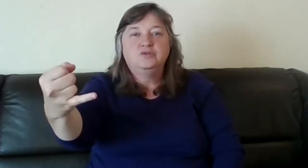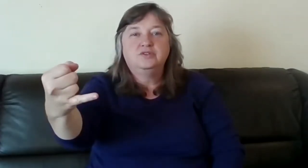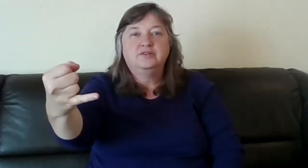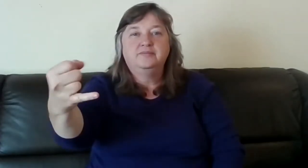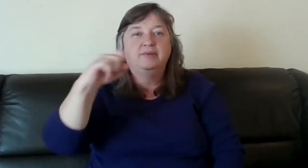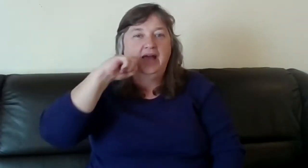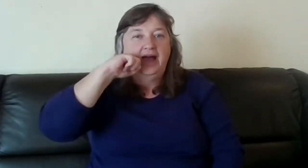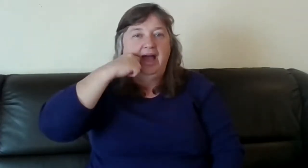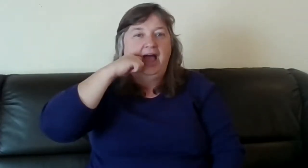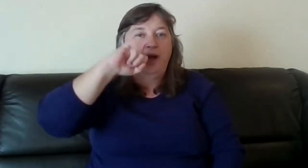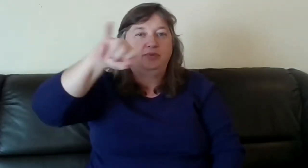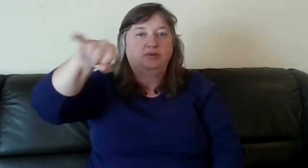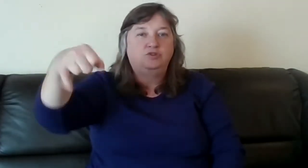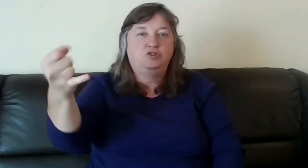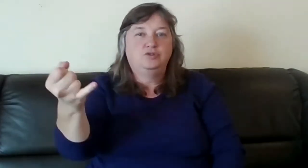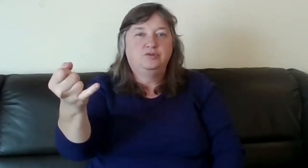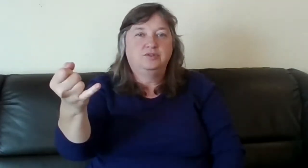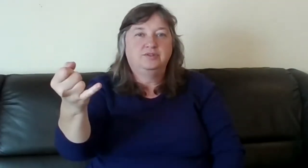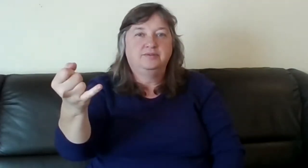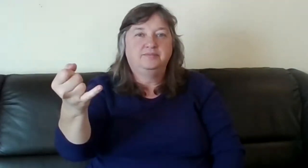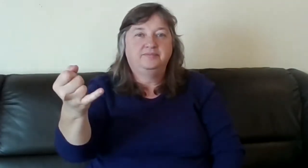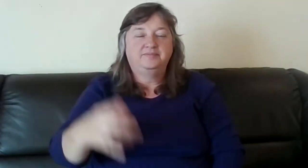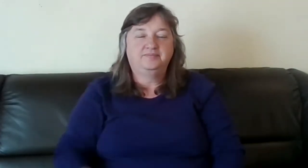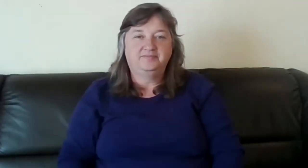juice, apple juice.